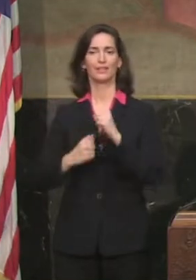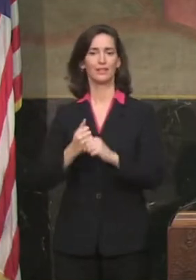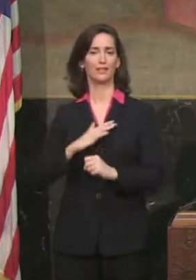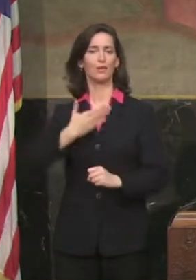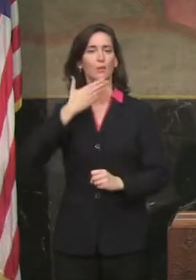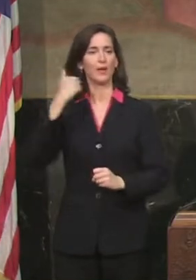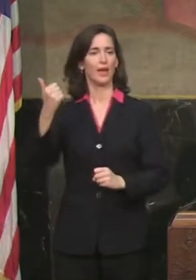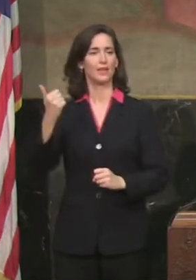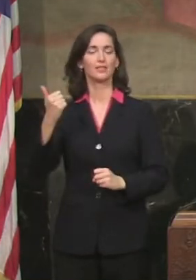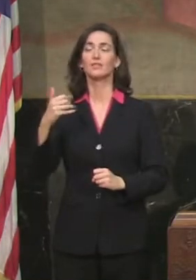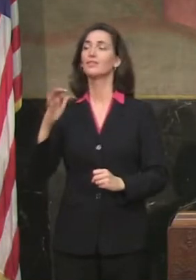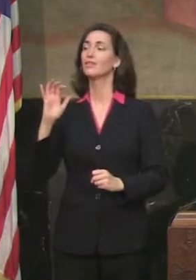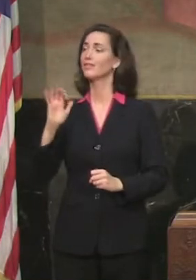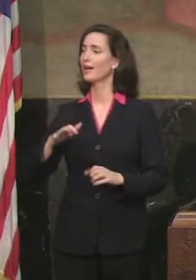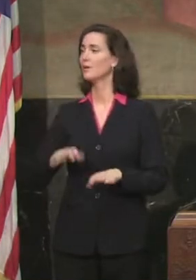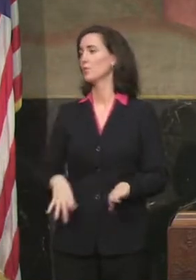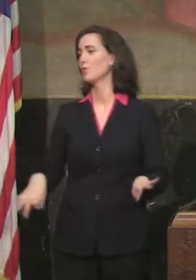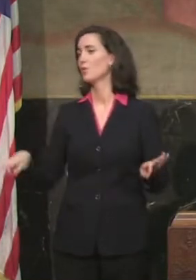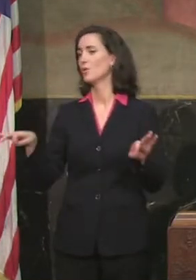That is important.